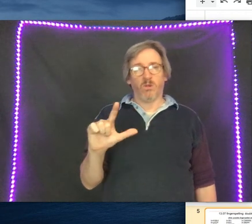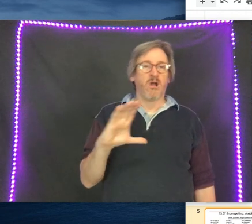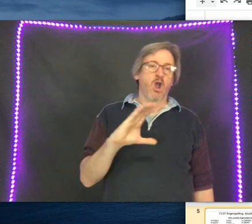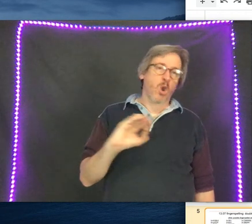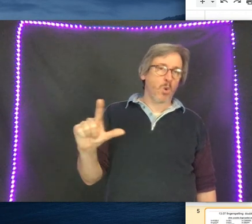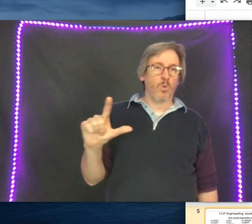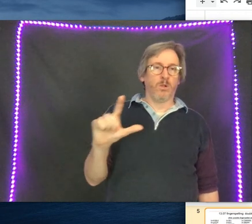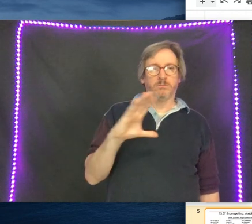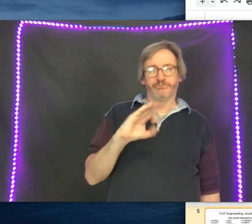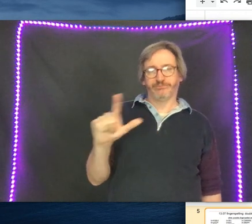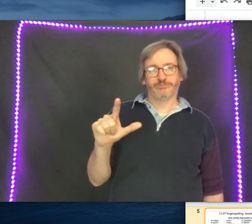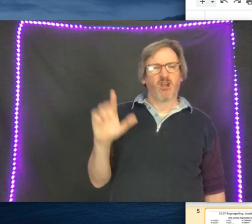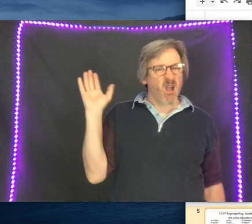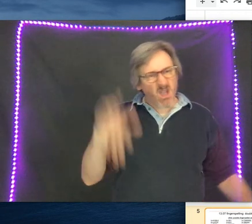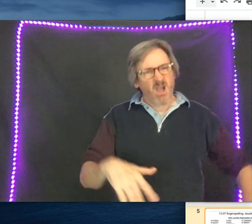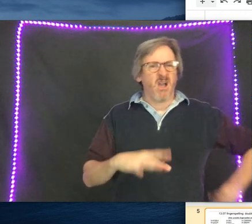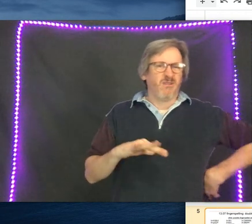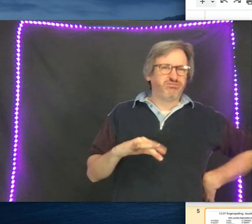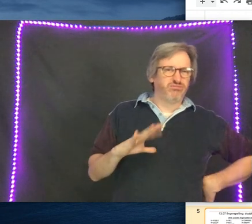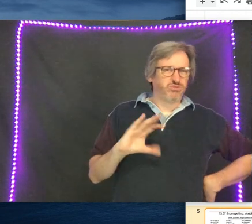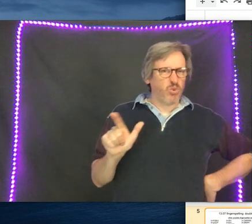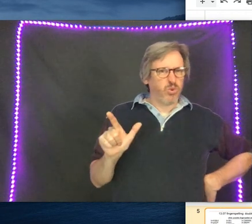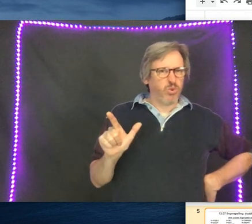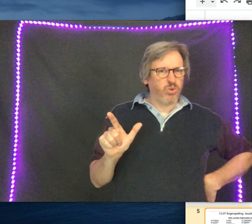cool, cool,